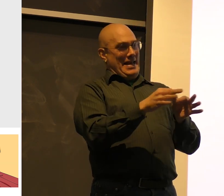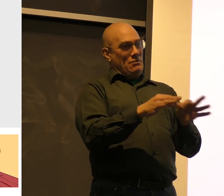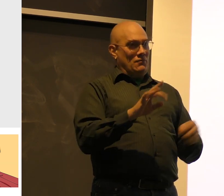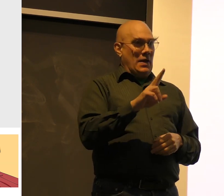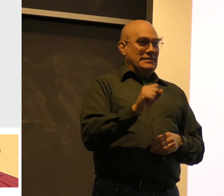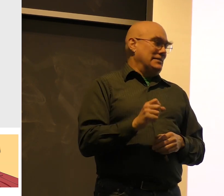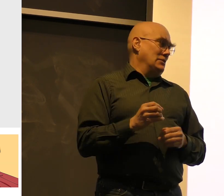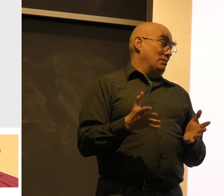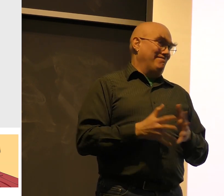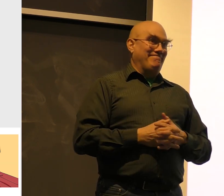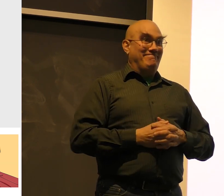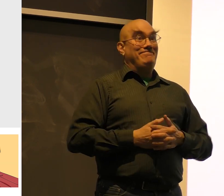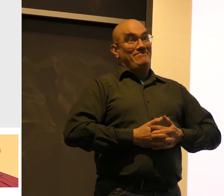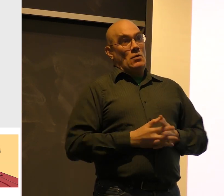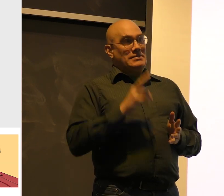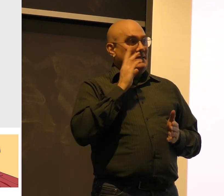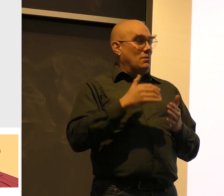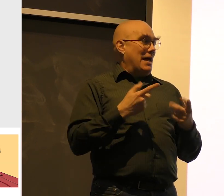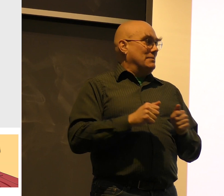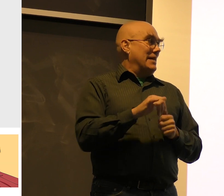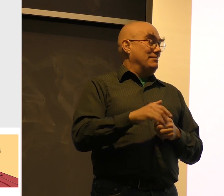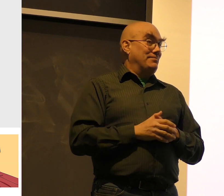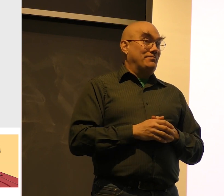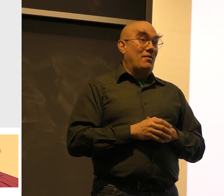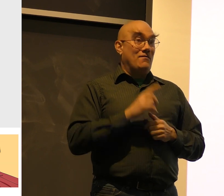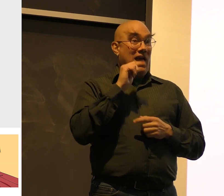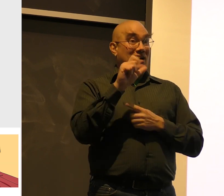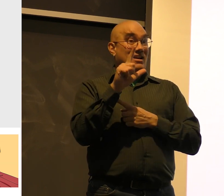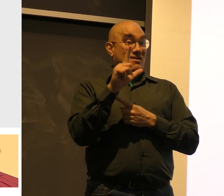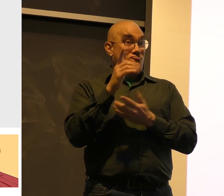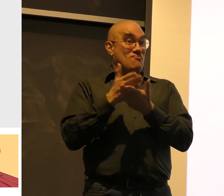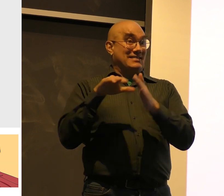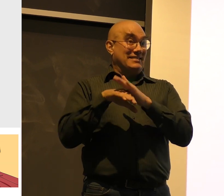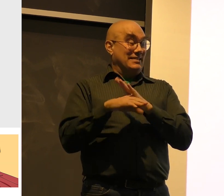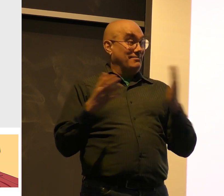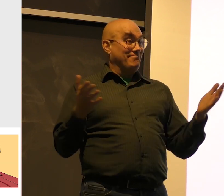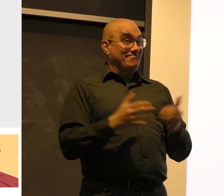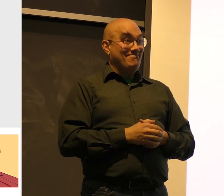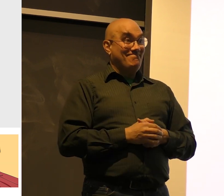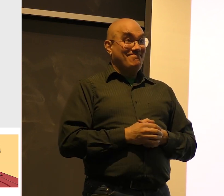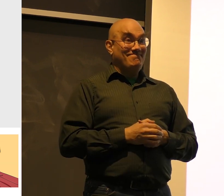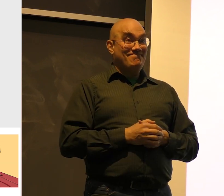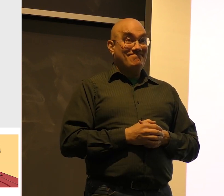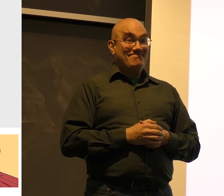English is the language of the United States. Well, we'll see what happens with that. For ASL rights, for